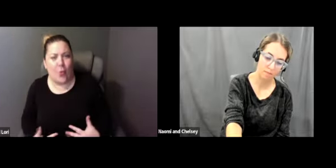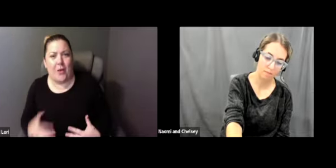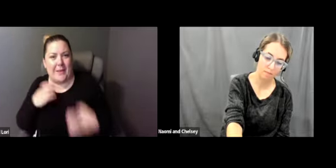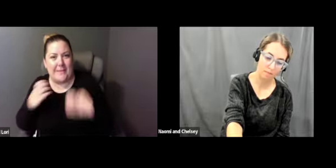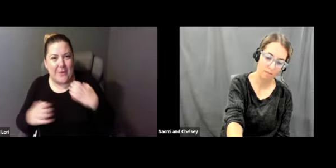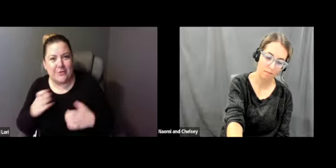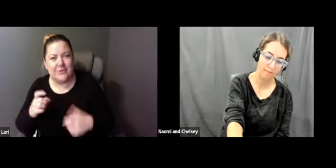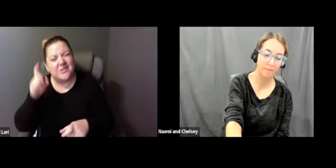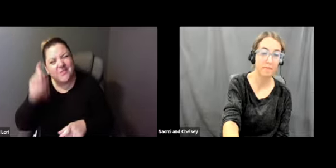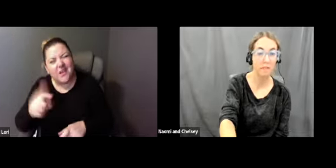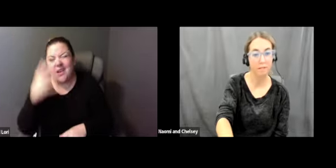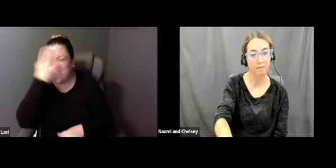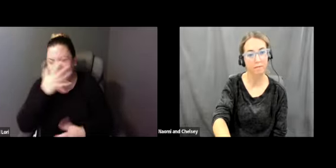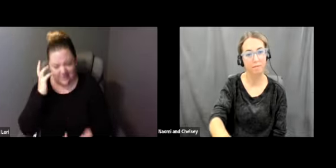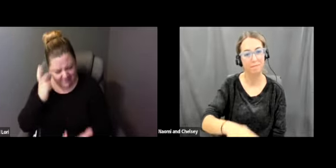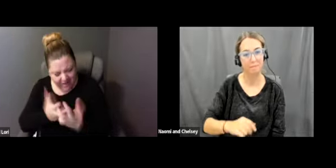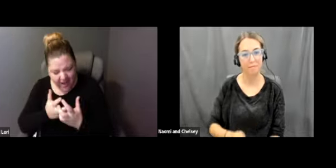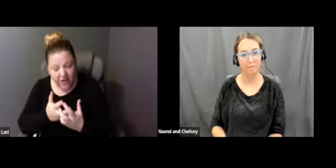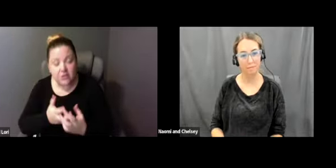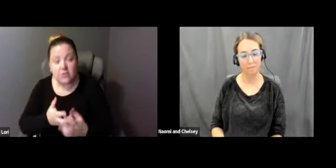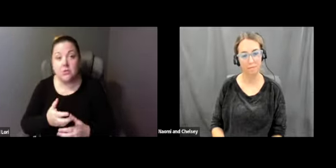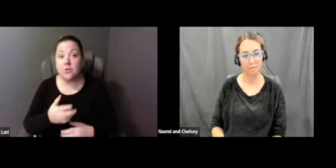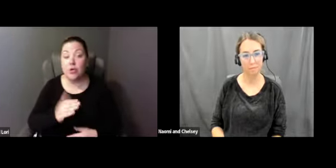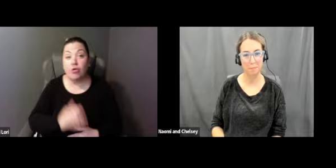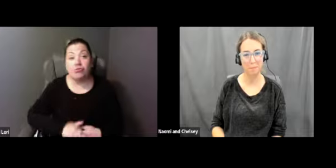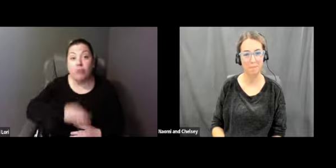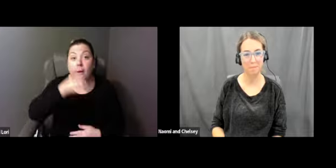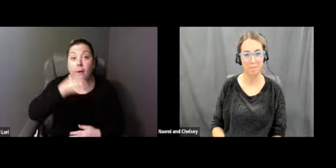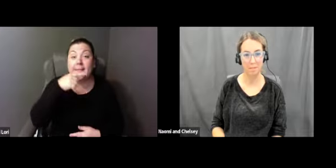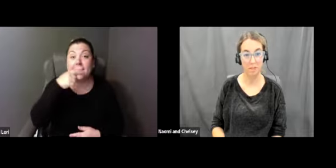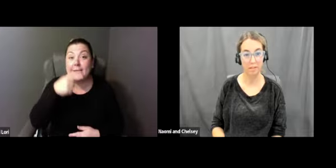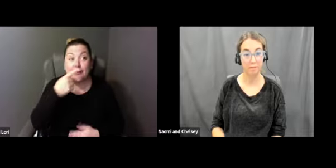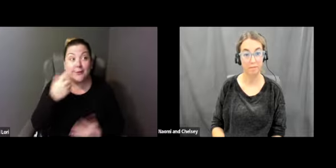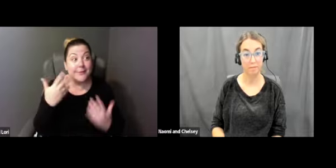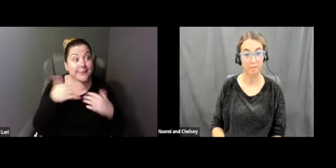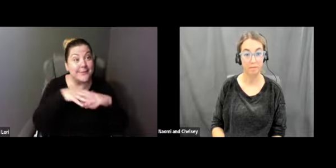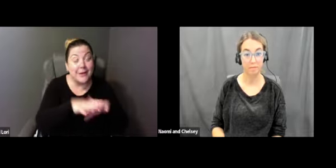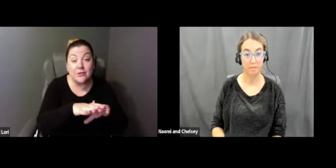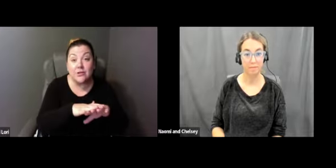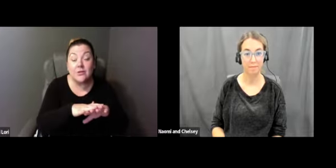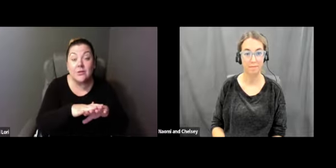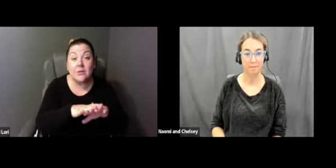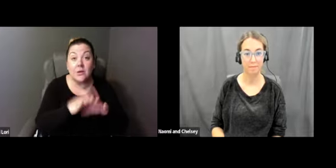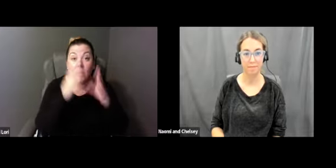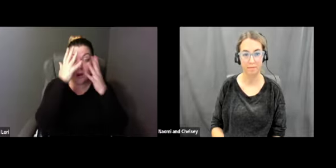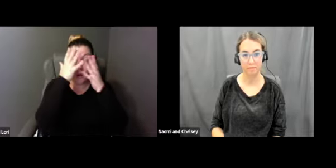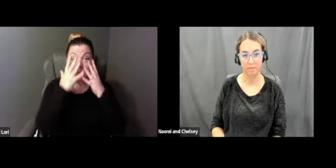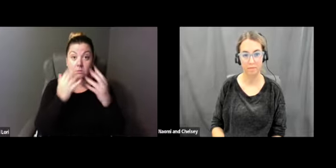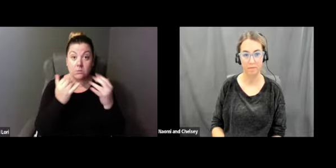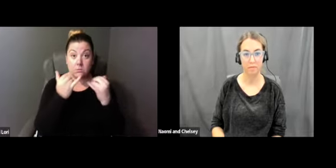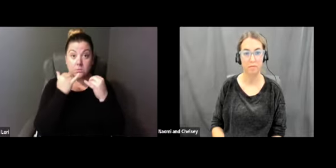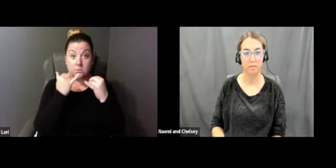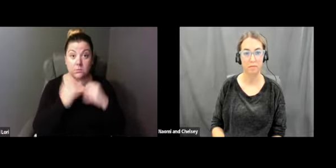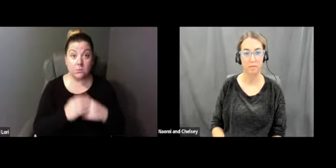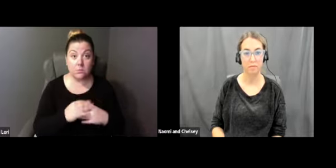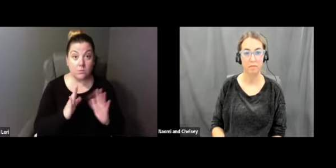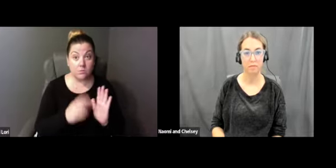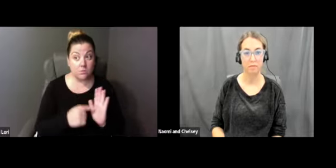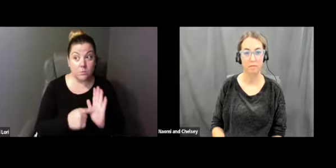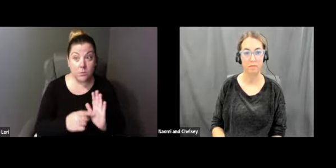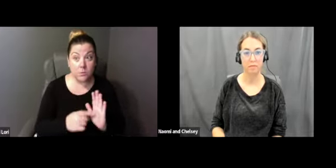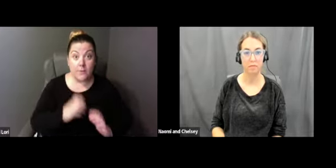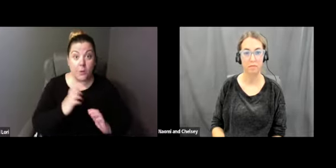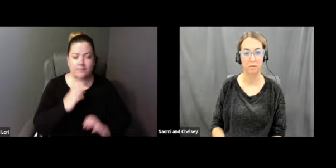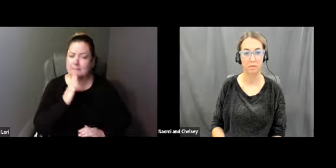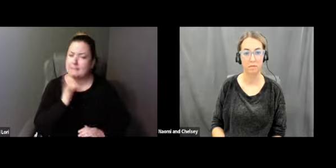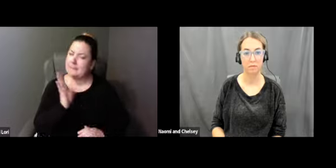your face, and it's awkward for mainstream English speakers who are always told to stifle their emotions, that they can't have